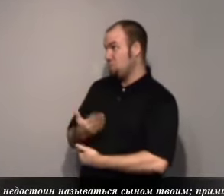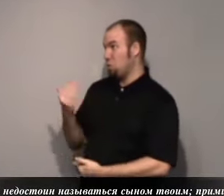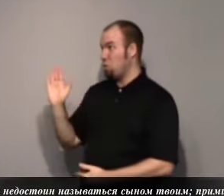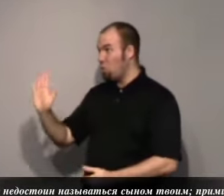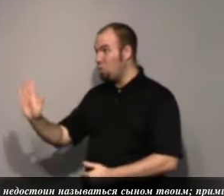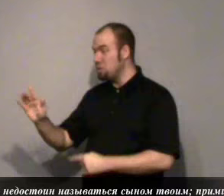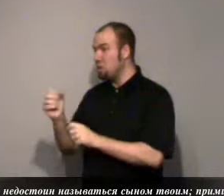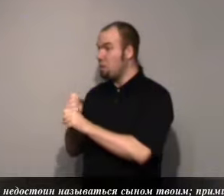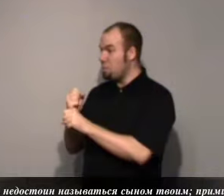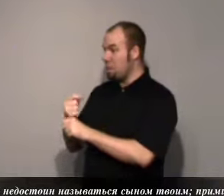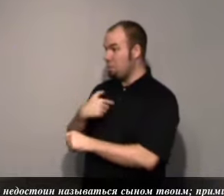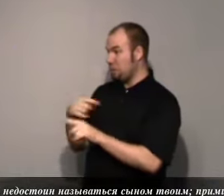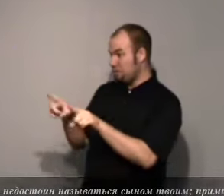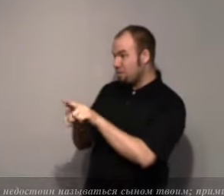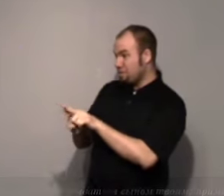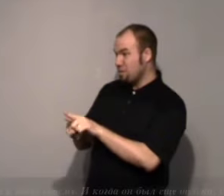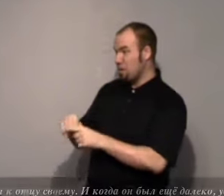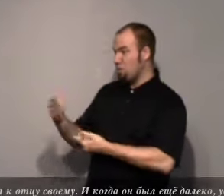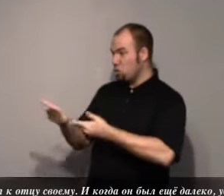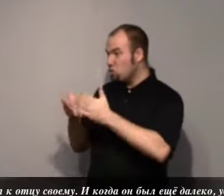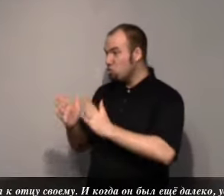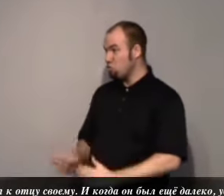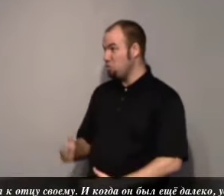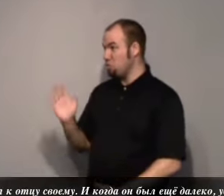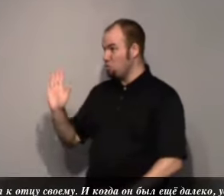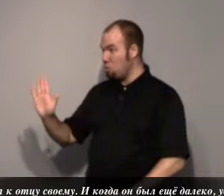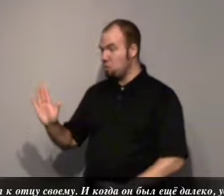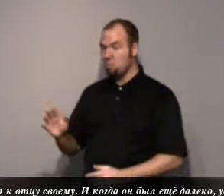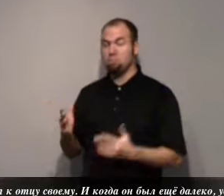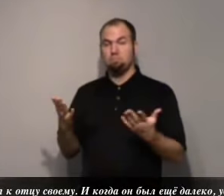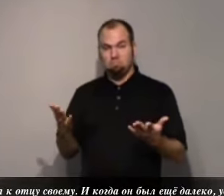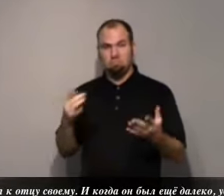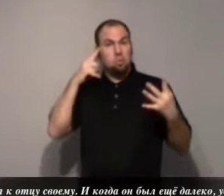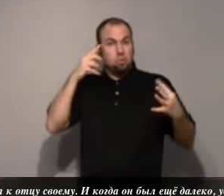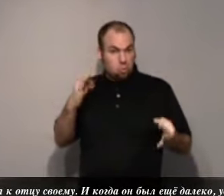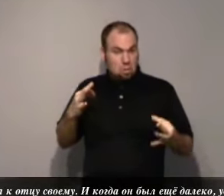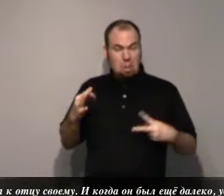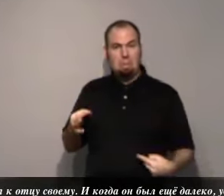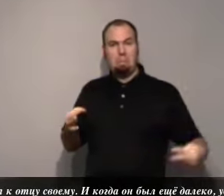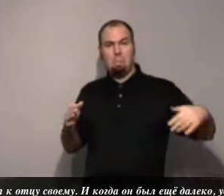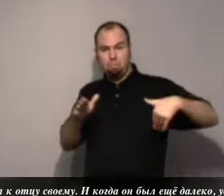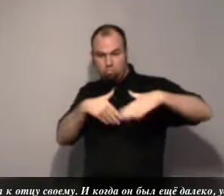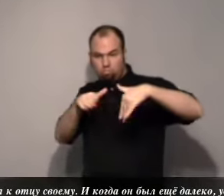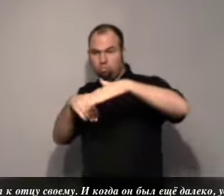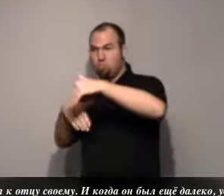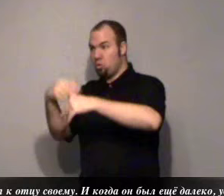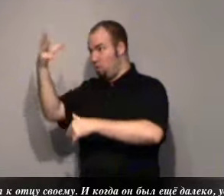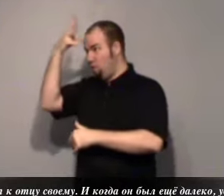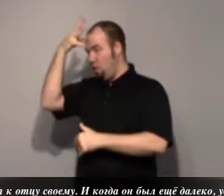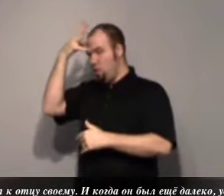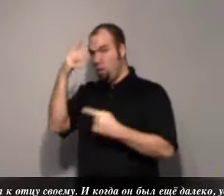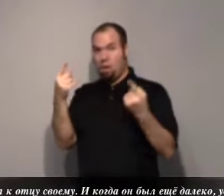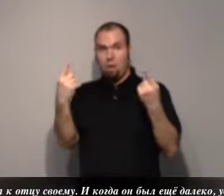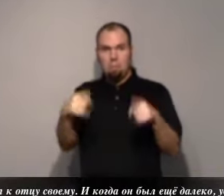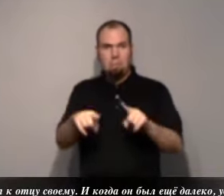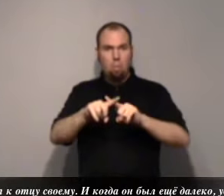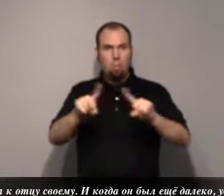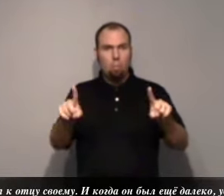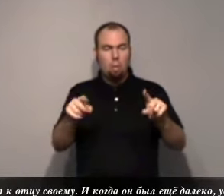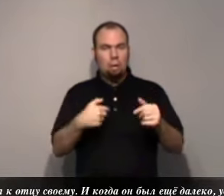of your hired servants. And he arose and he to his father. But when he was still a great way off,